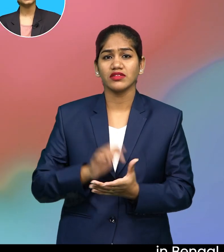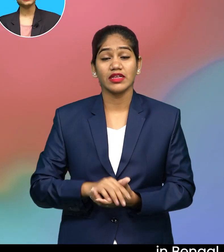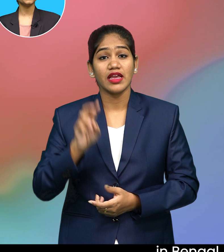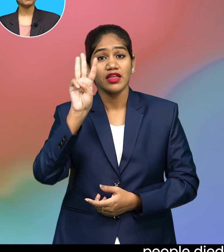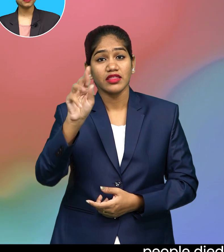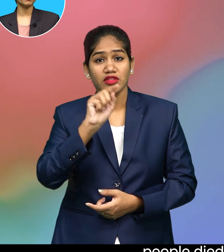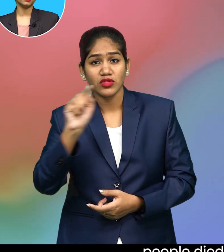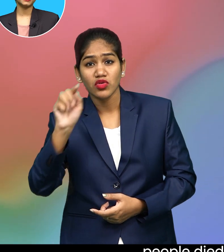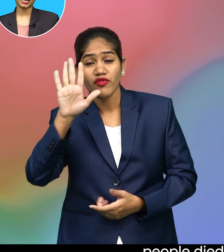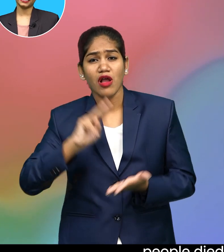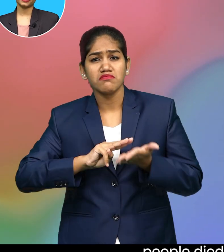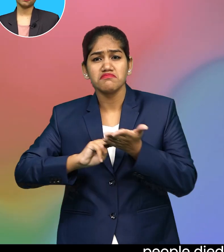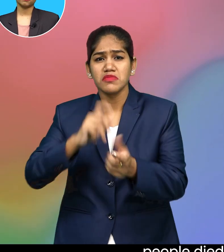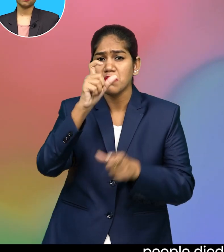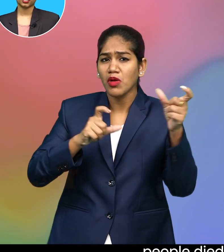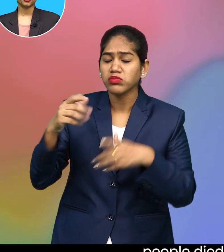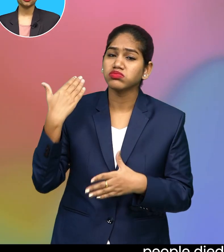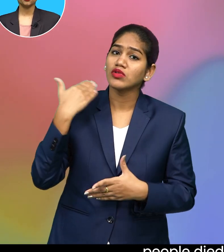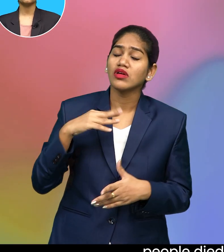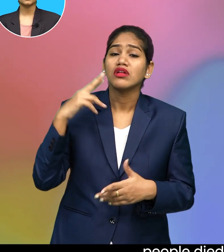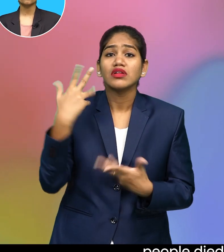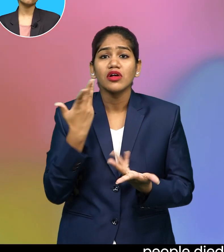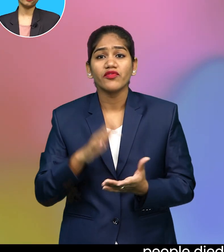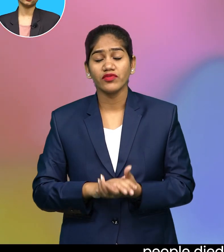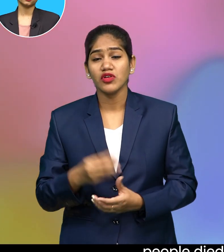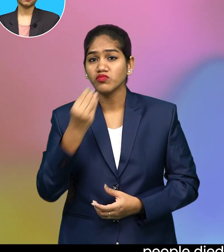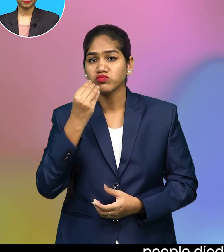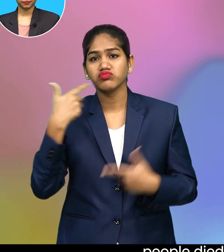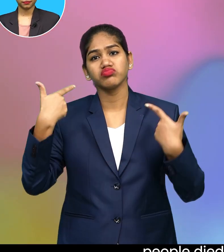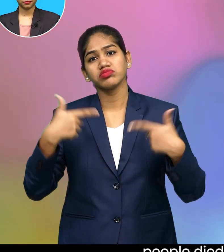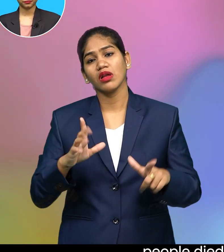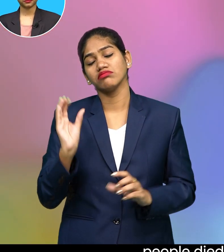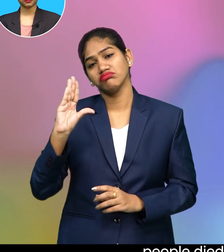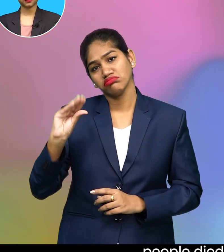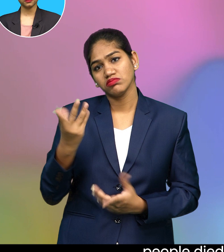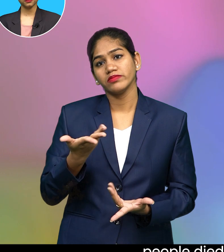5 million people died due to lack of food.